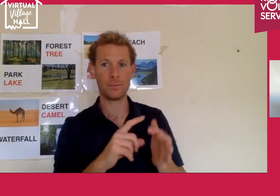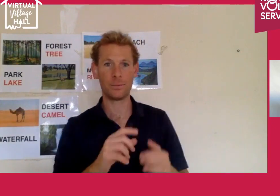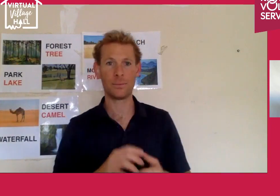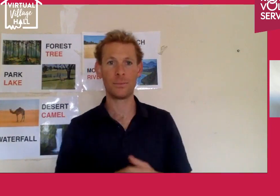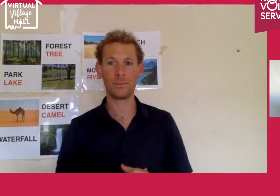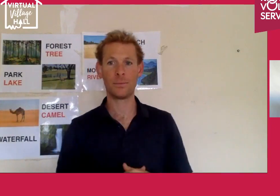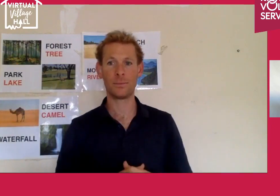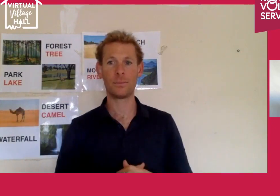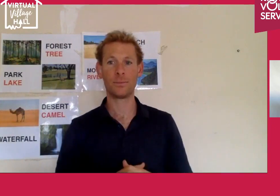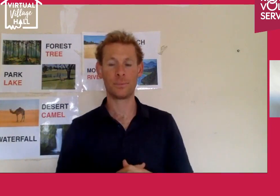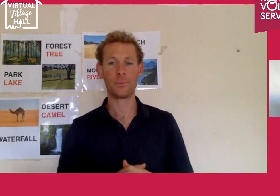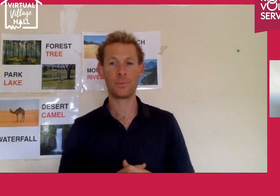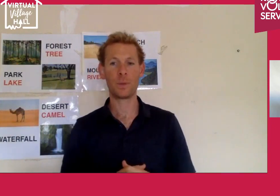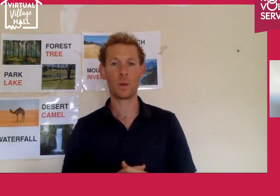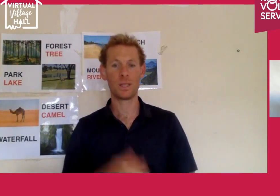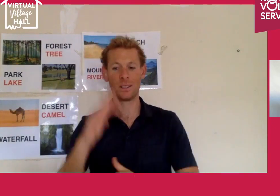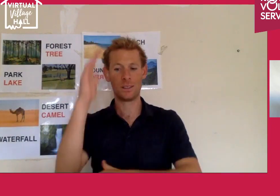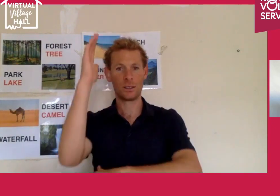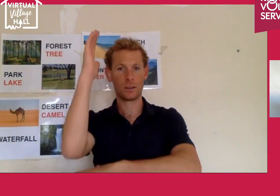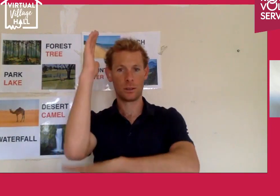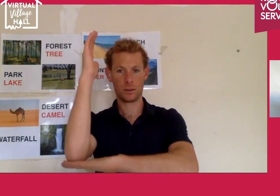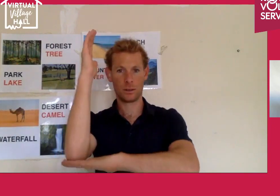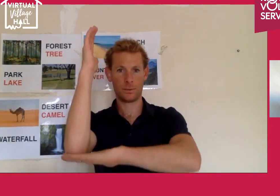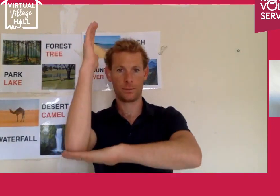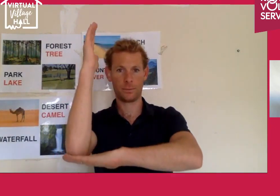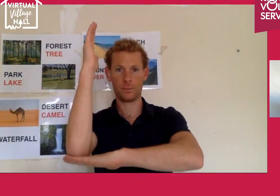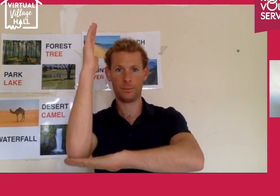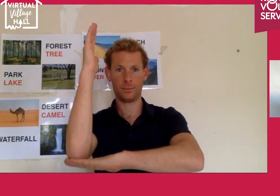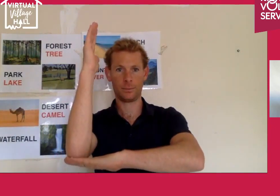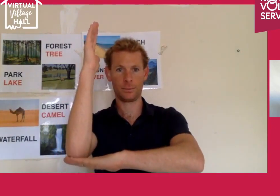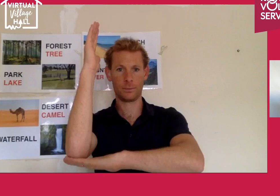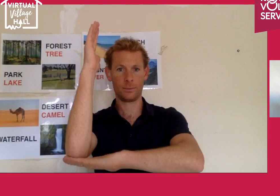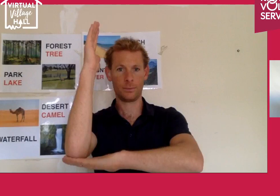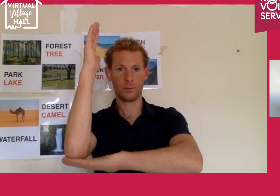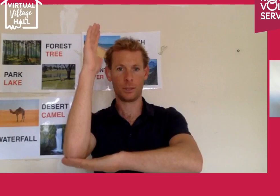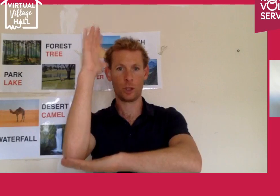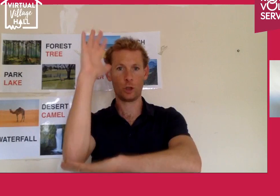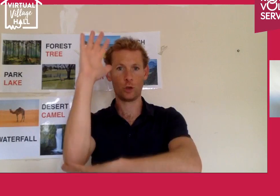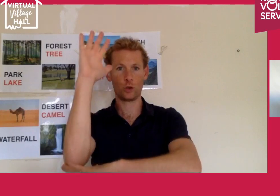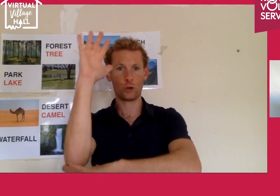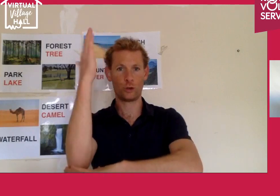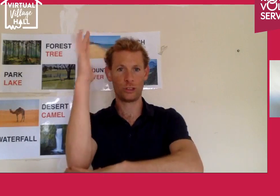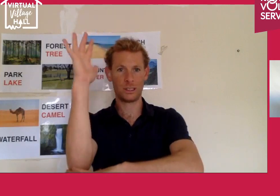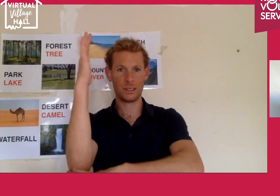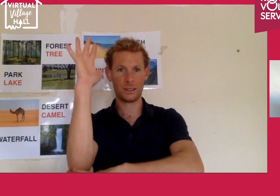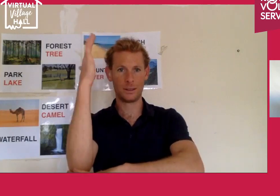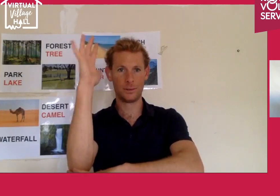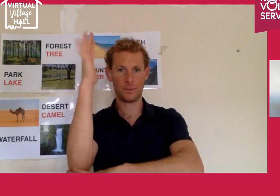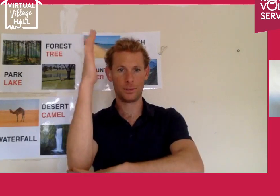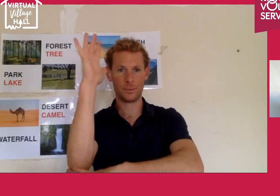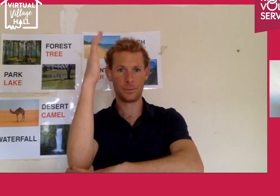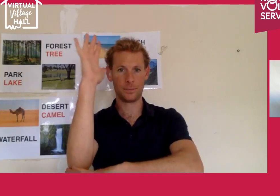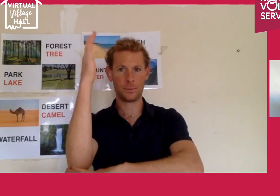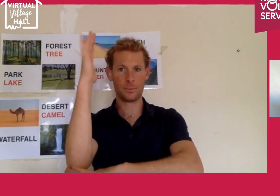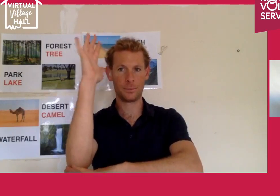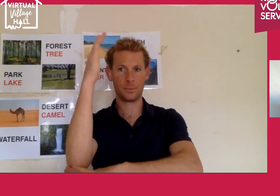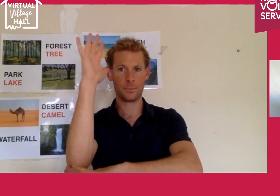And there's the spelling of it, Tree. And here's the sign if you use that, tree,